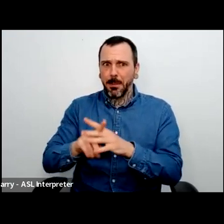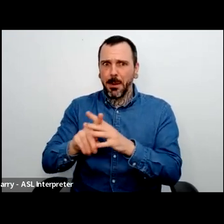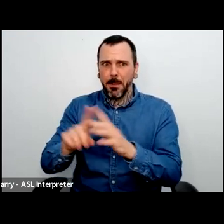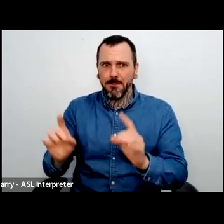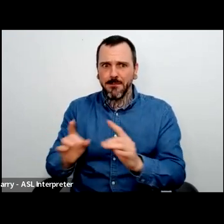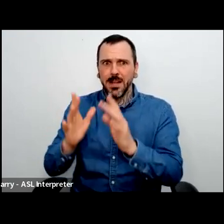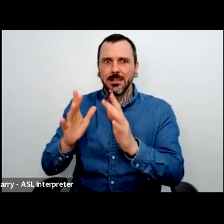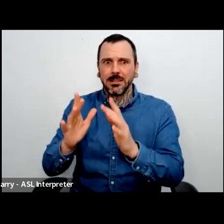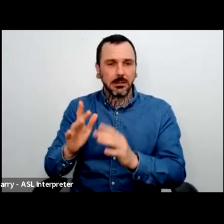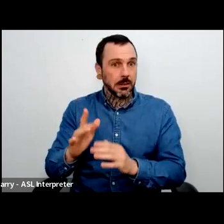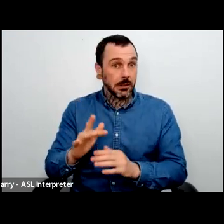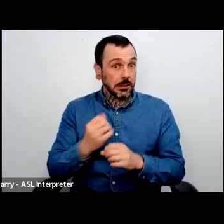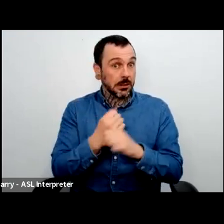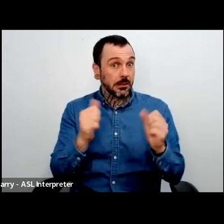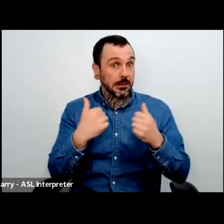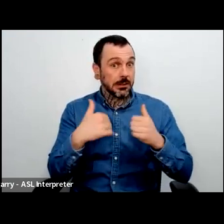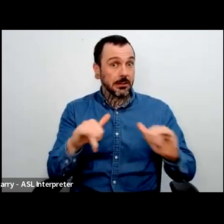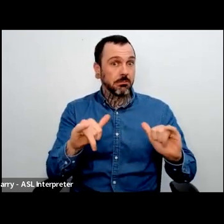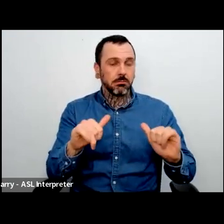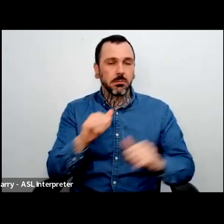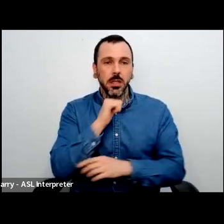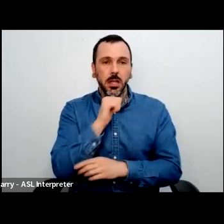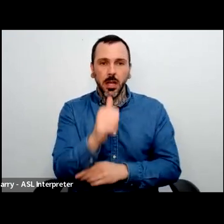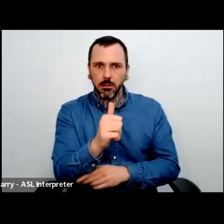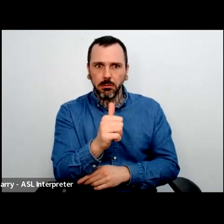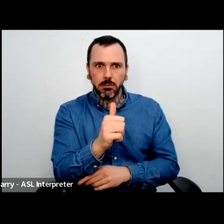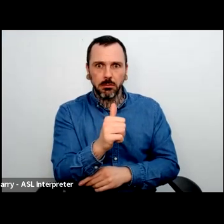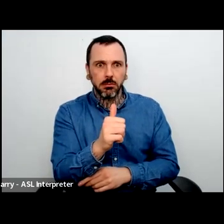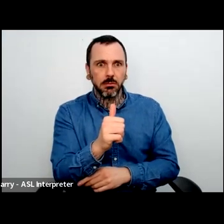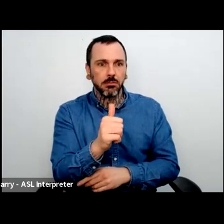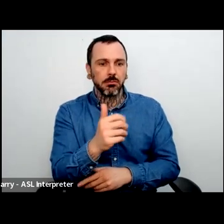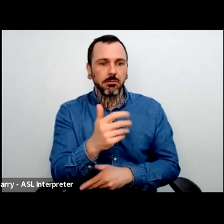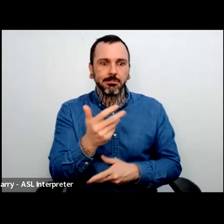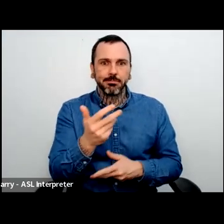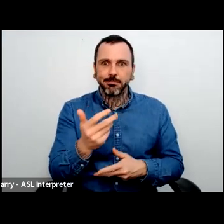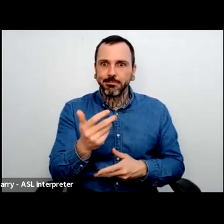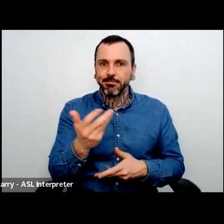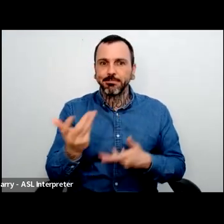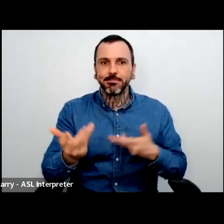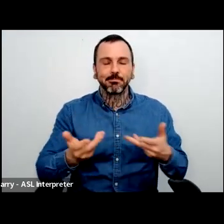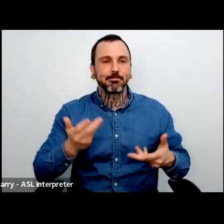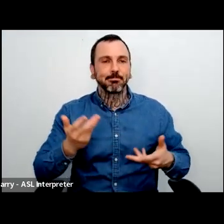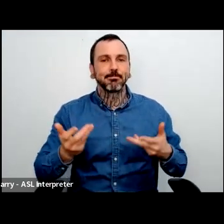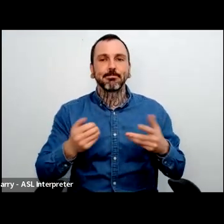just hanging over the streets with the